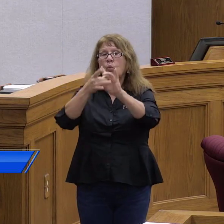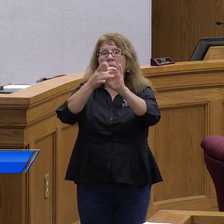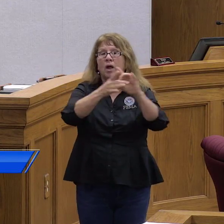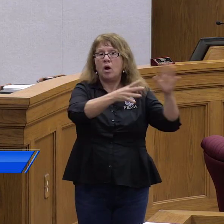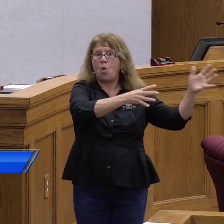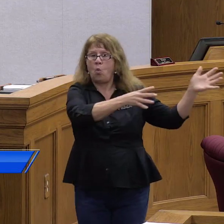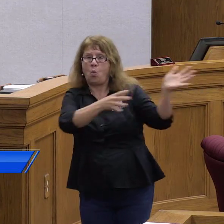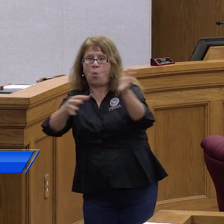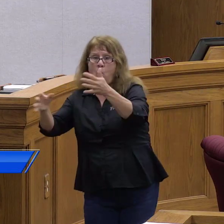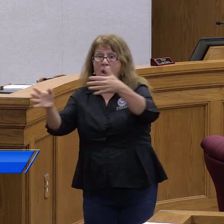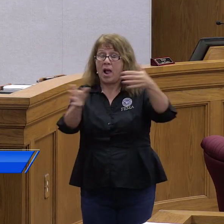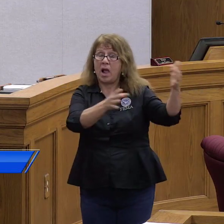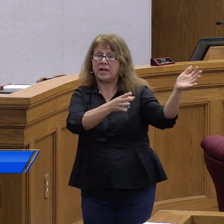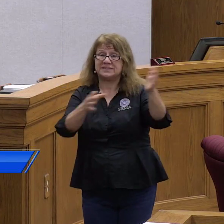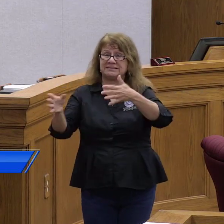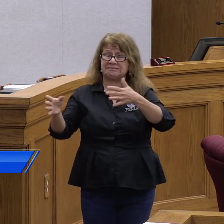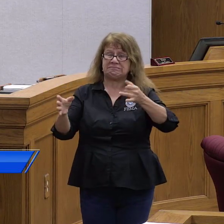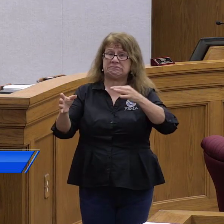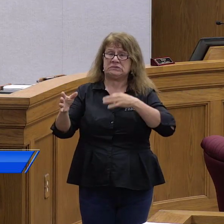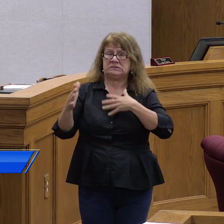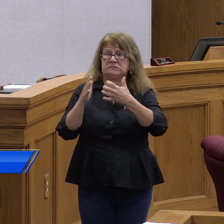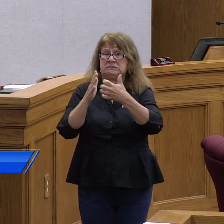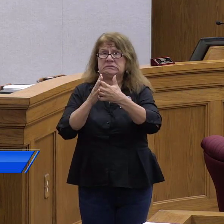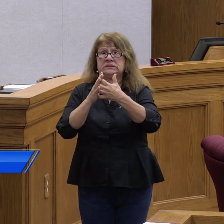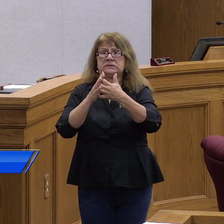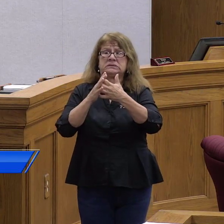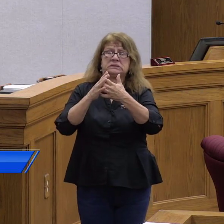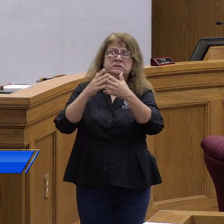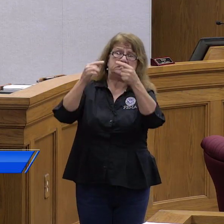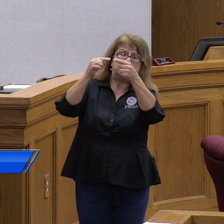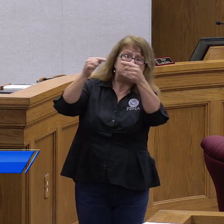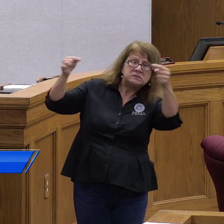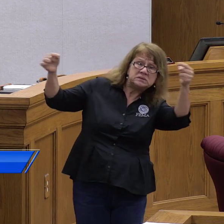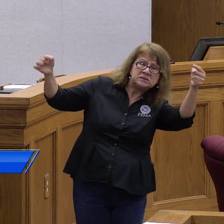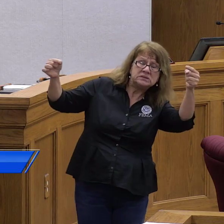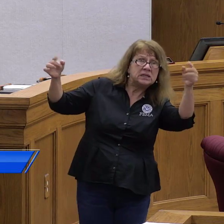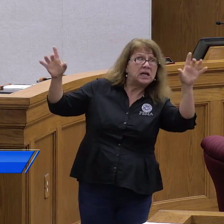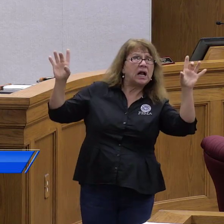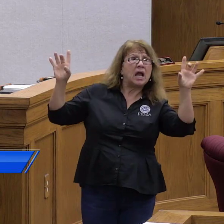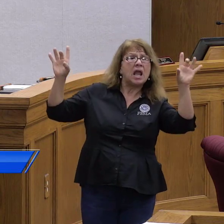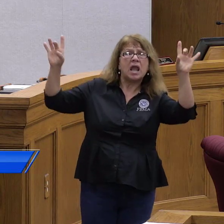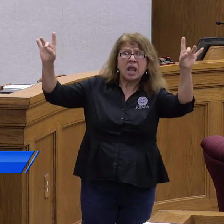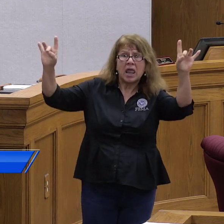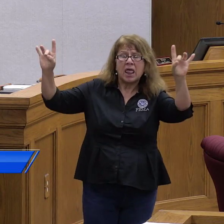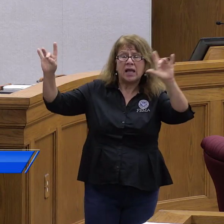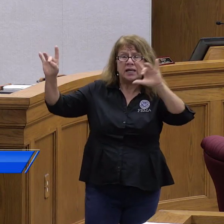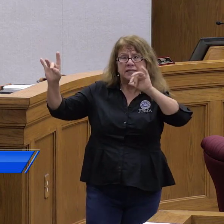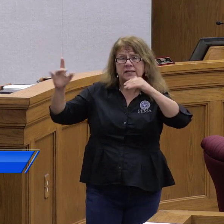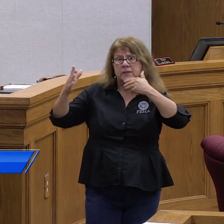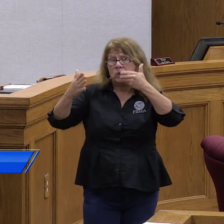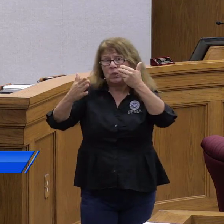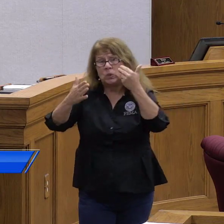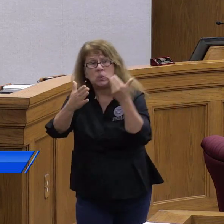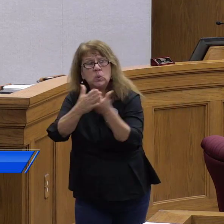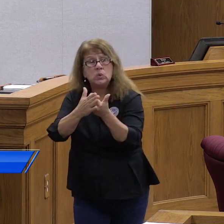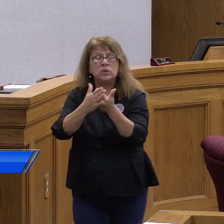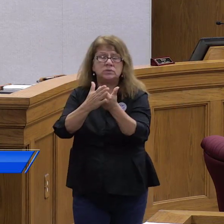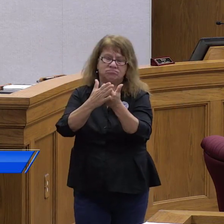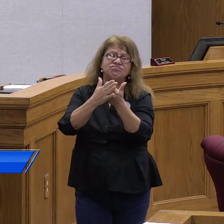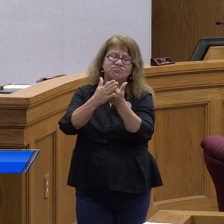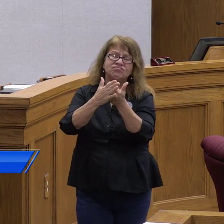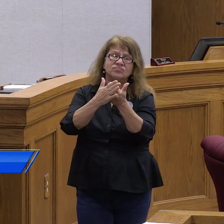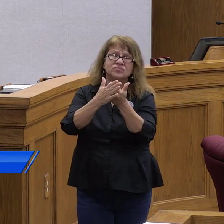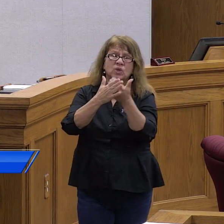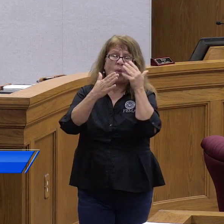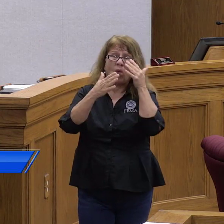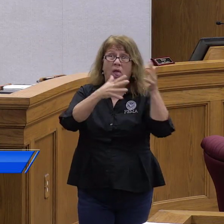we have a weak spot on our system or maybe a connection that wasn't as good as it could have been, that will be exposed in